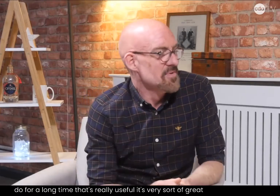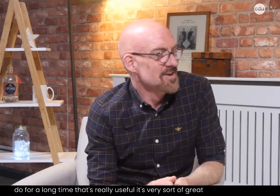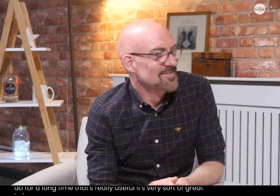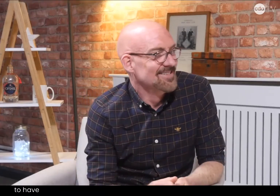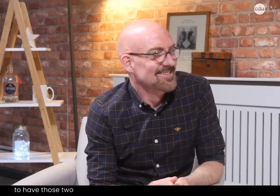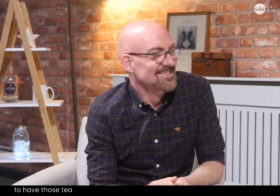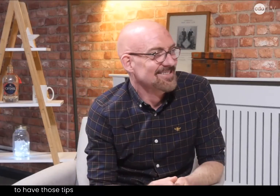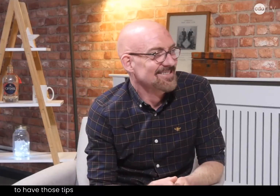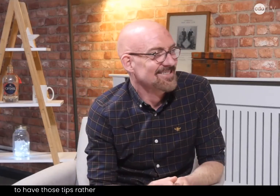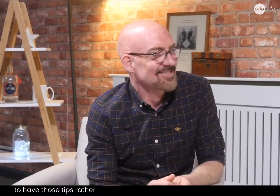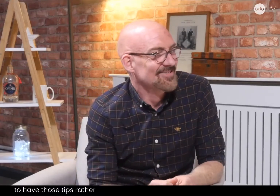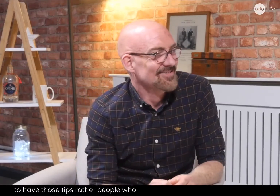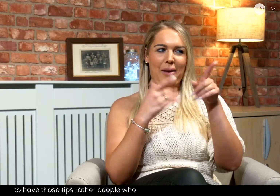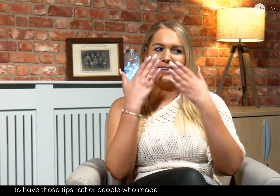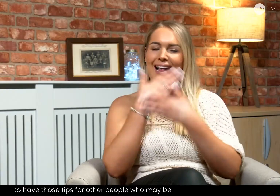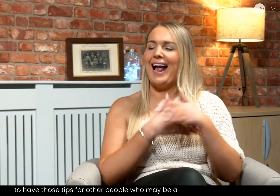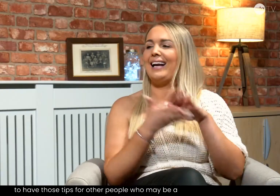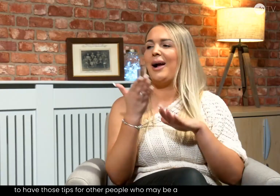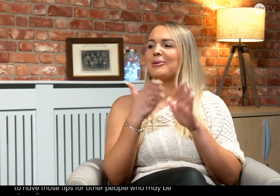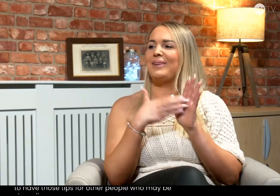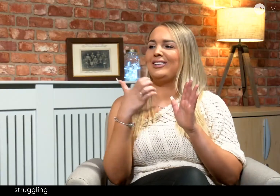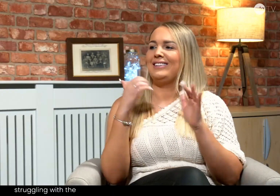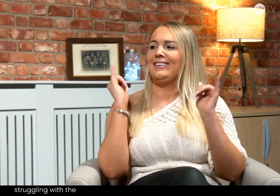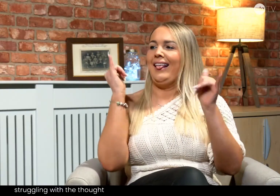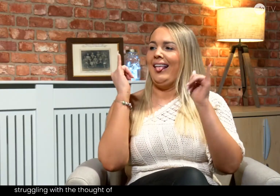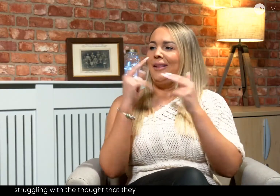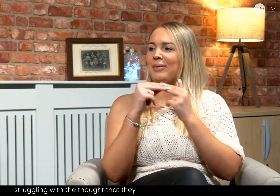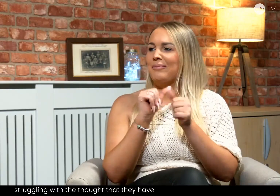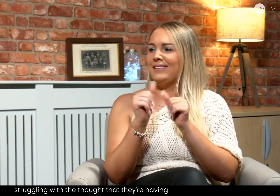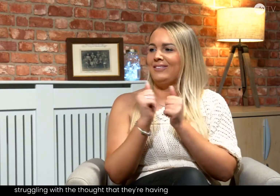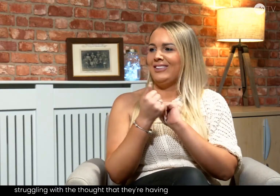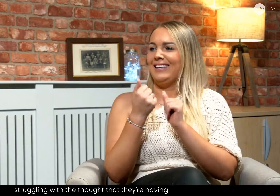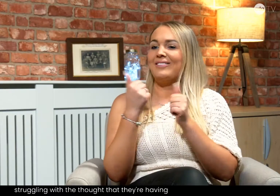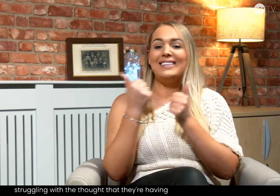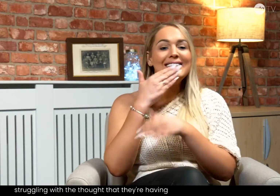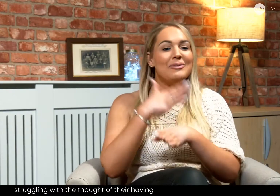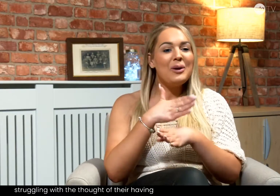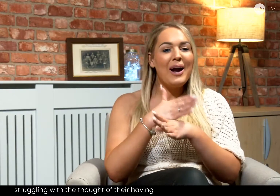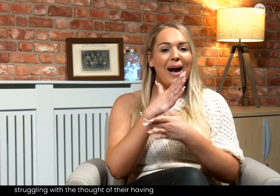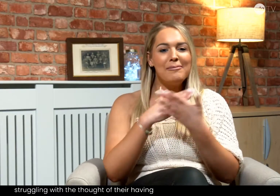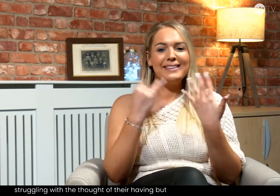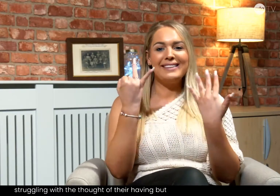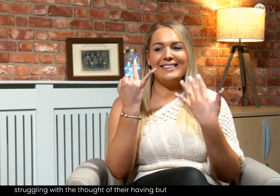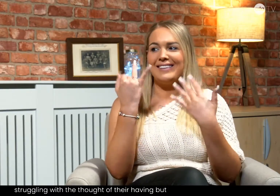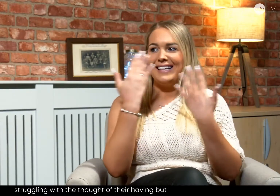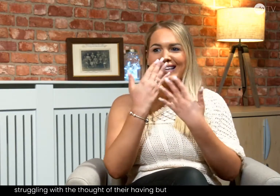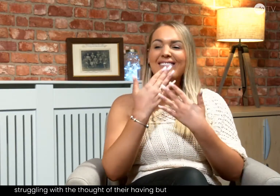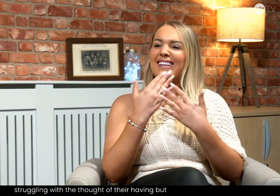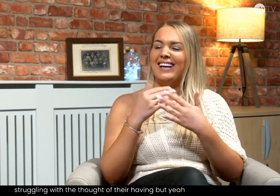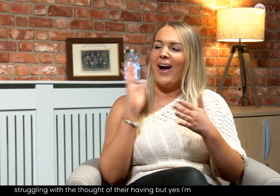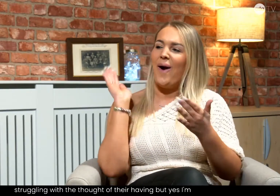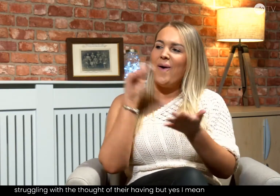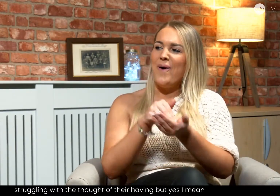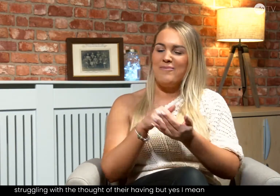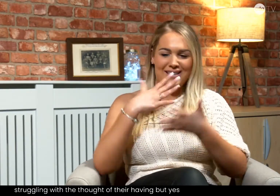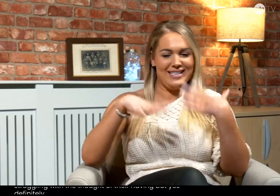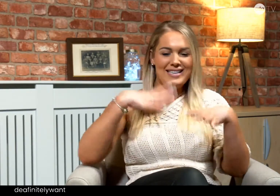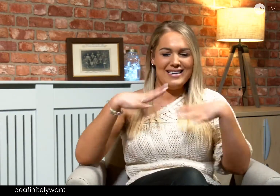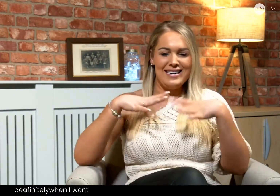are struggling with the thoughts that they're having. But yes, I mean, definitely when I went out in Manchester with some of my best